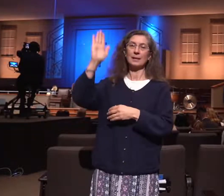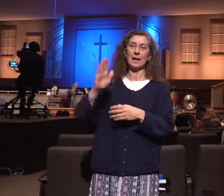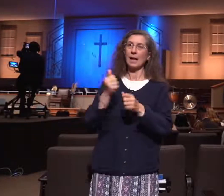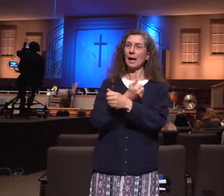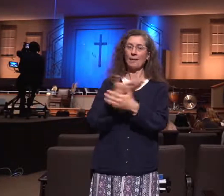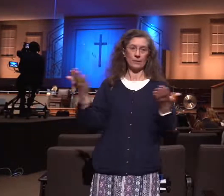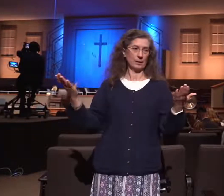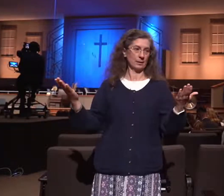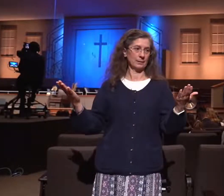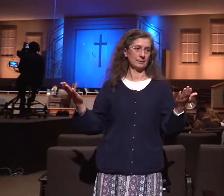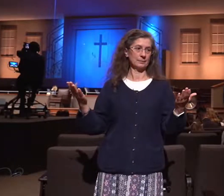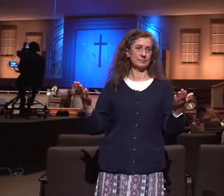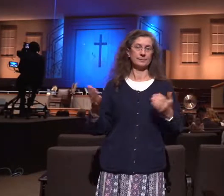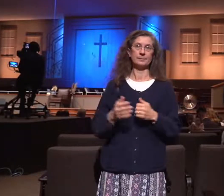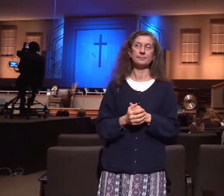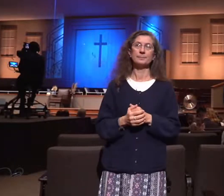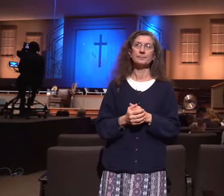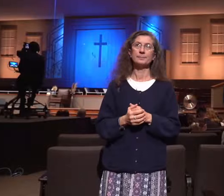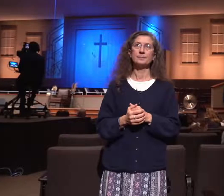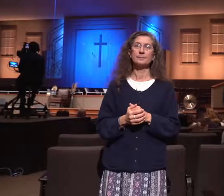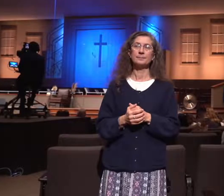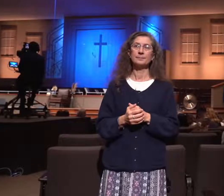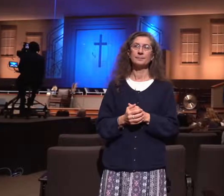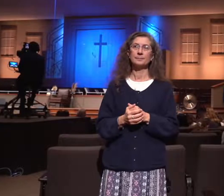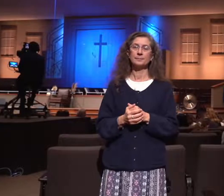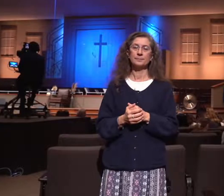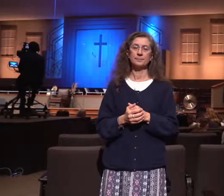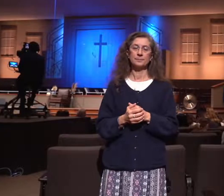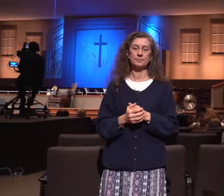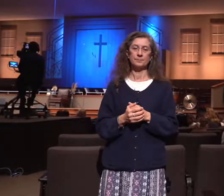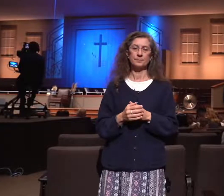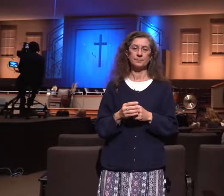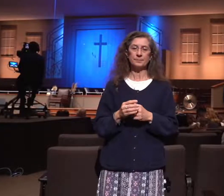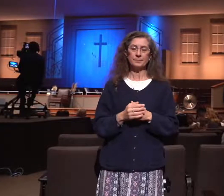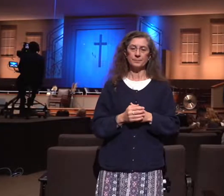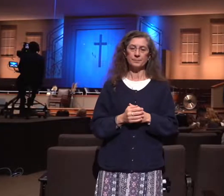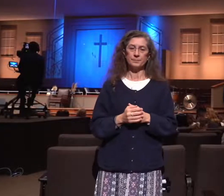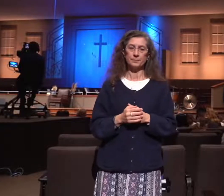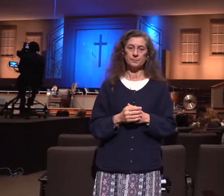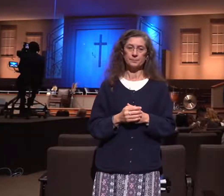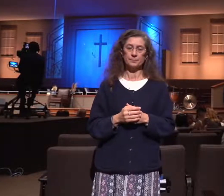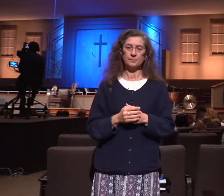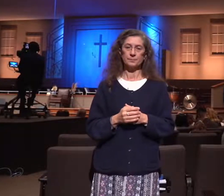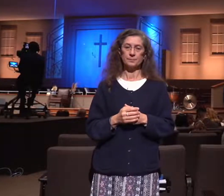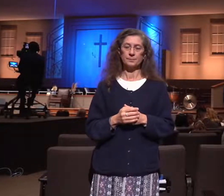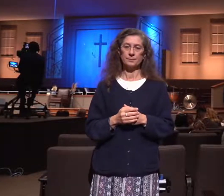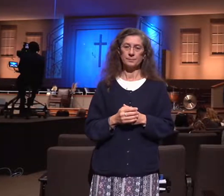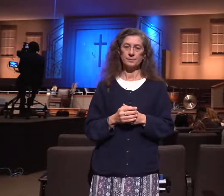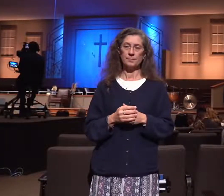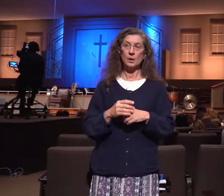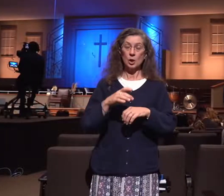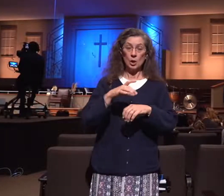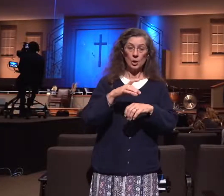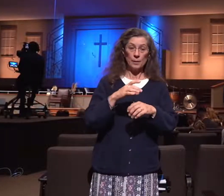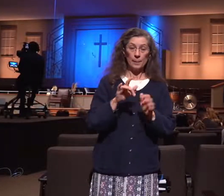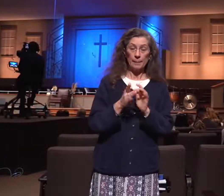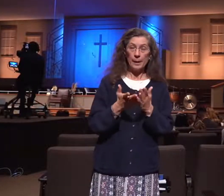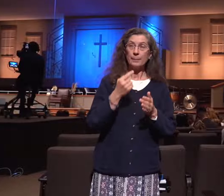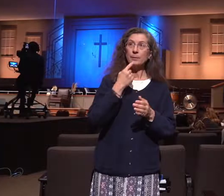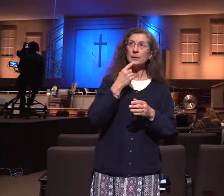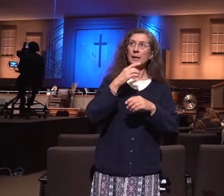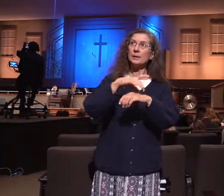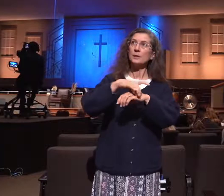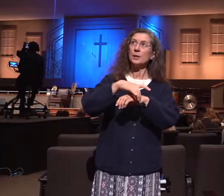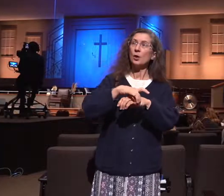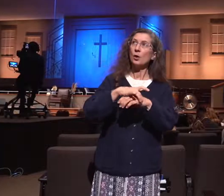Everything. Four times in the scripture, we find these very words. The earth is the Lord's and